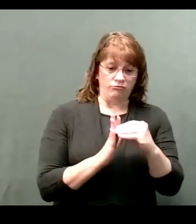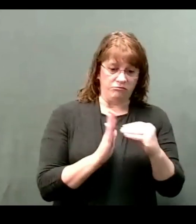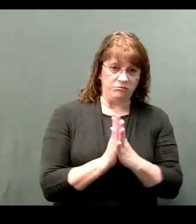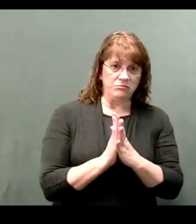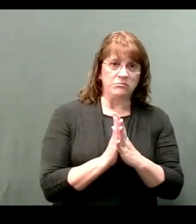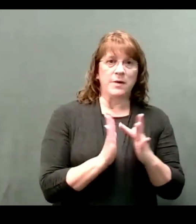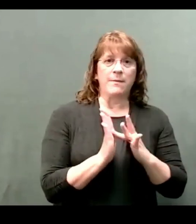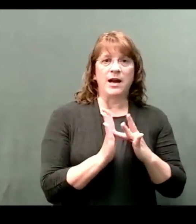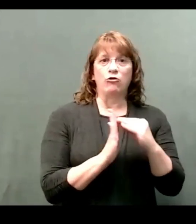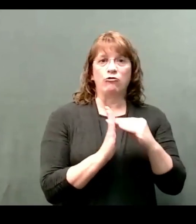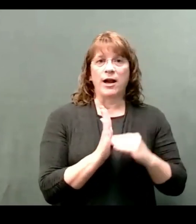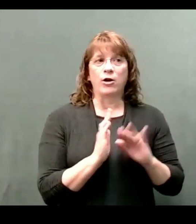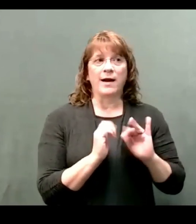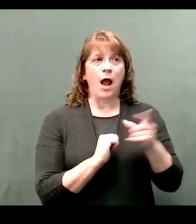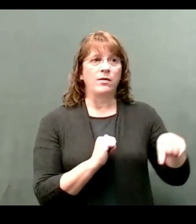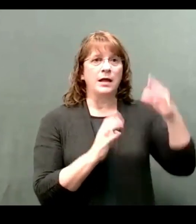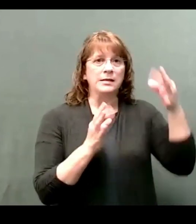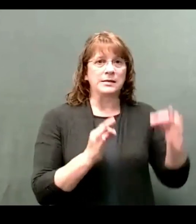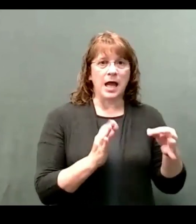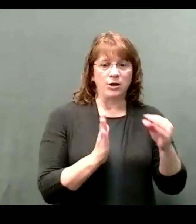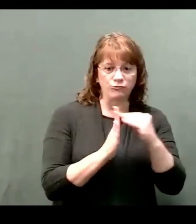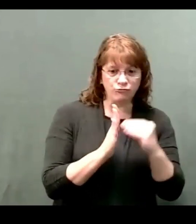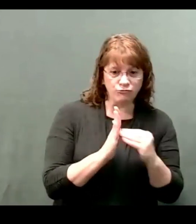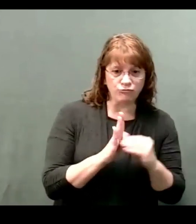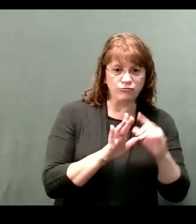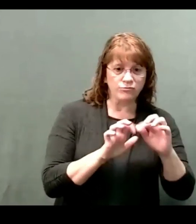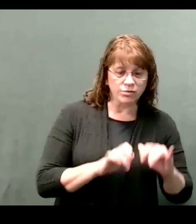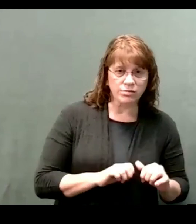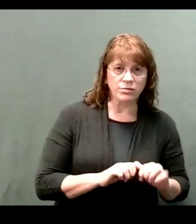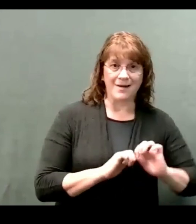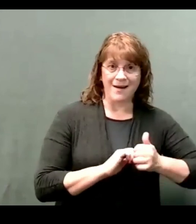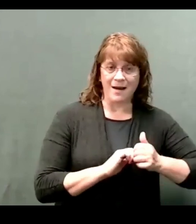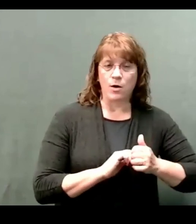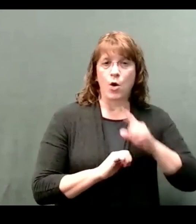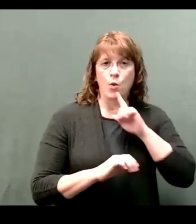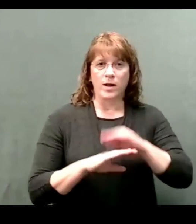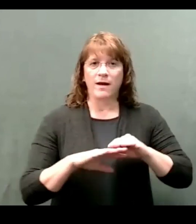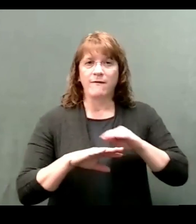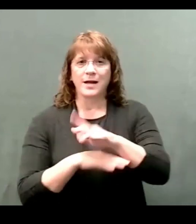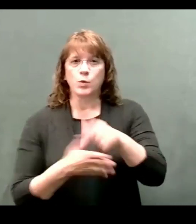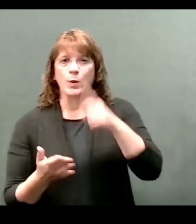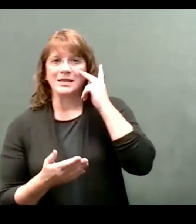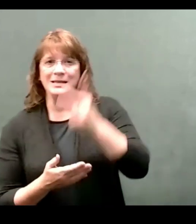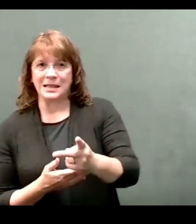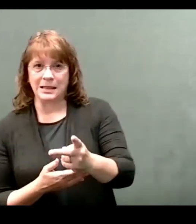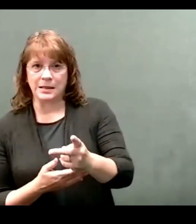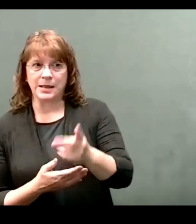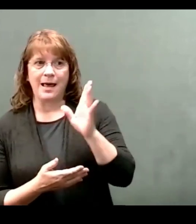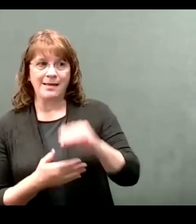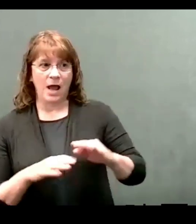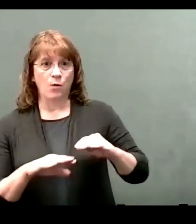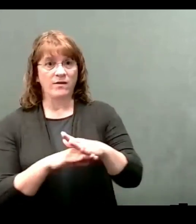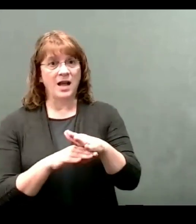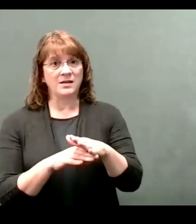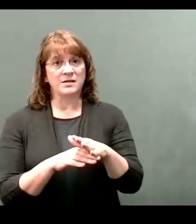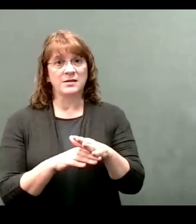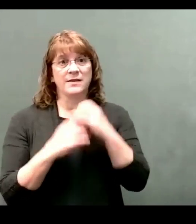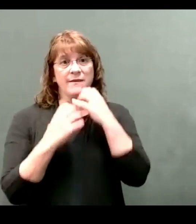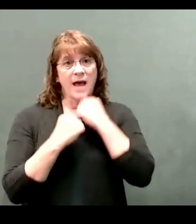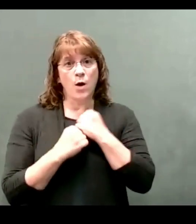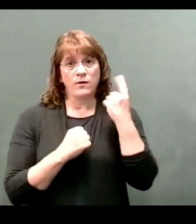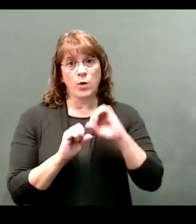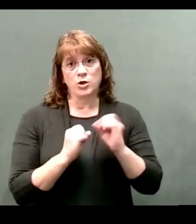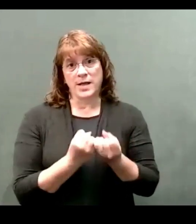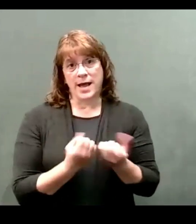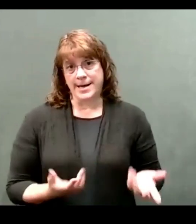record and how they choose to have it show up in the medical record really affects what we see, and that reflects a lot about the values of